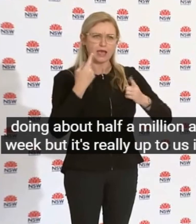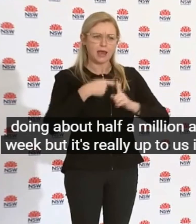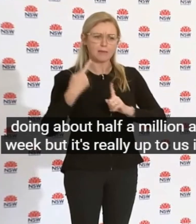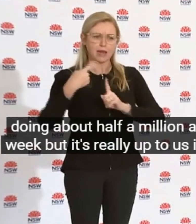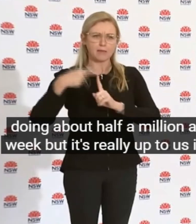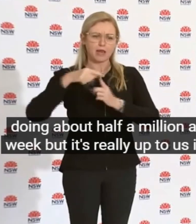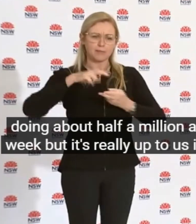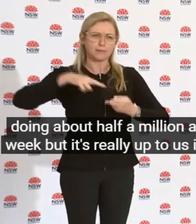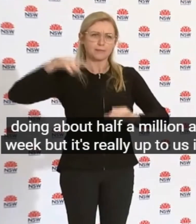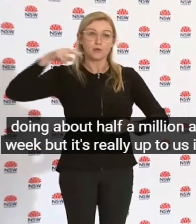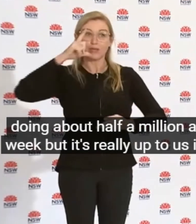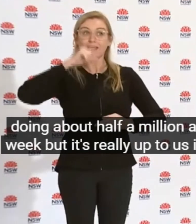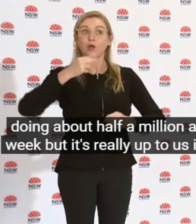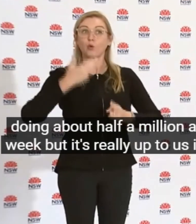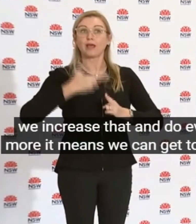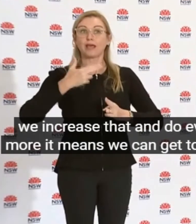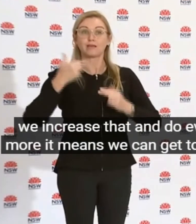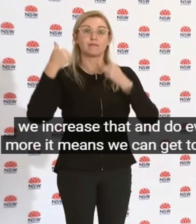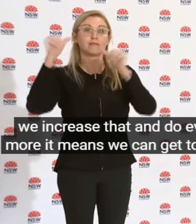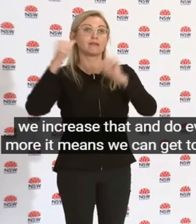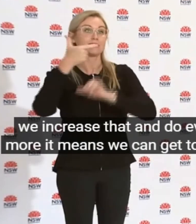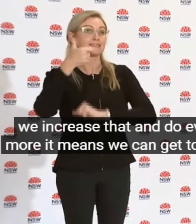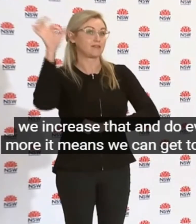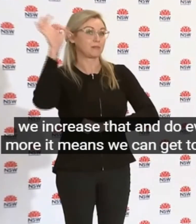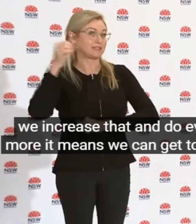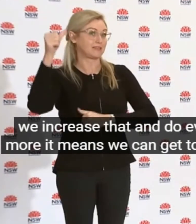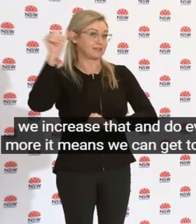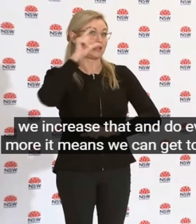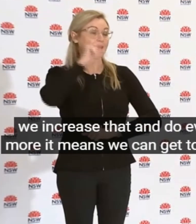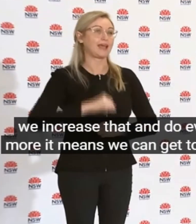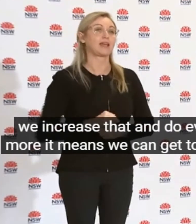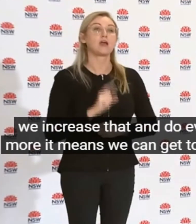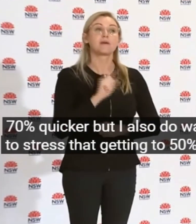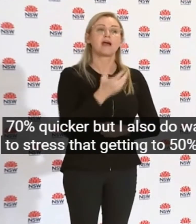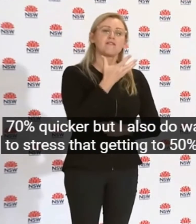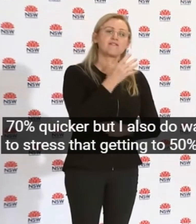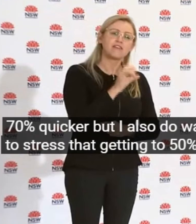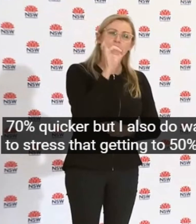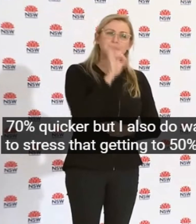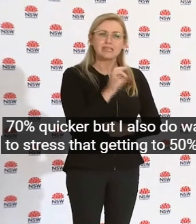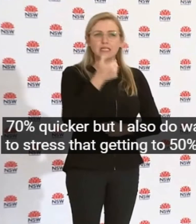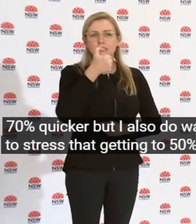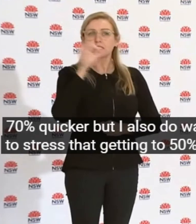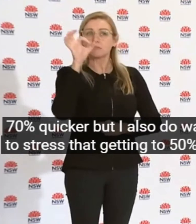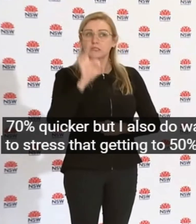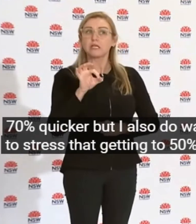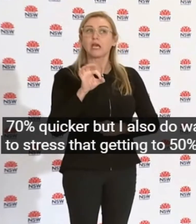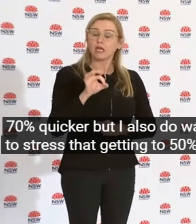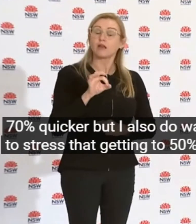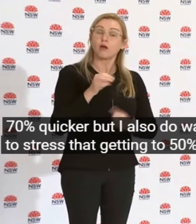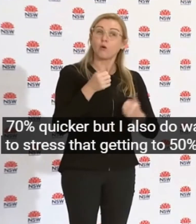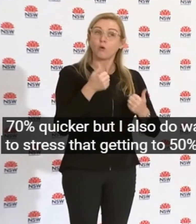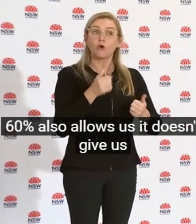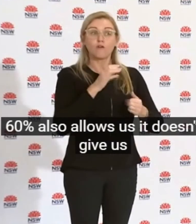that 70% quicker. But I also do want to stress that getting to 50% or 60% also allows us, it doesn't give us complete freedom,